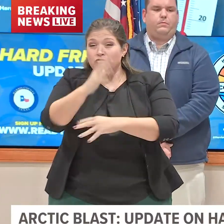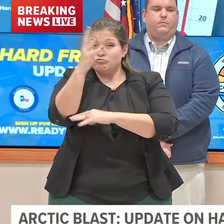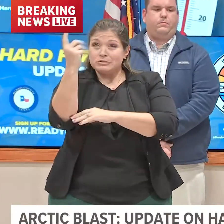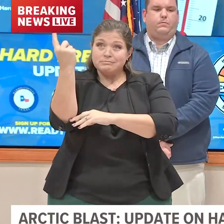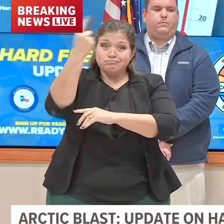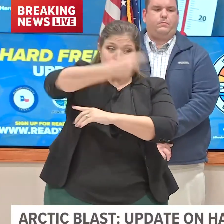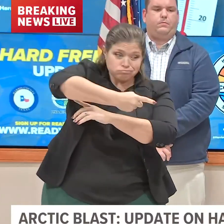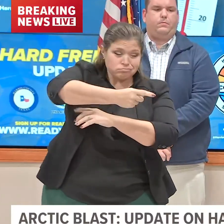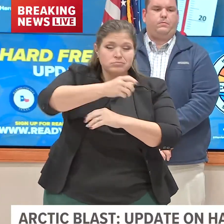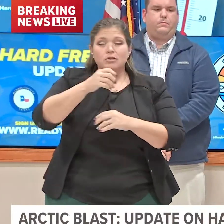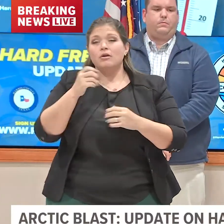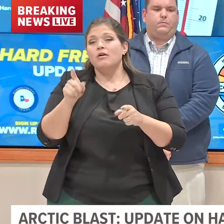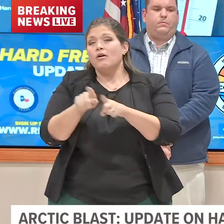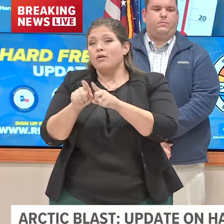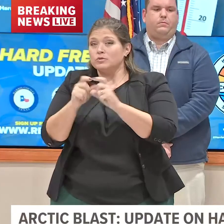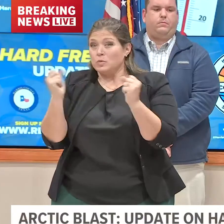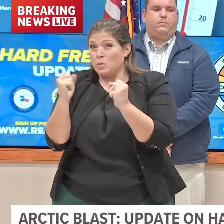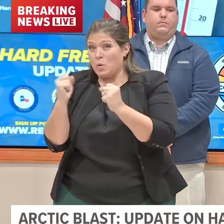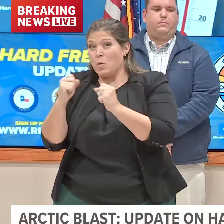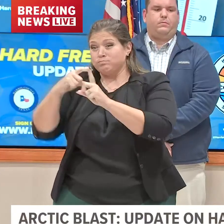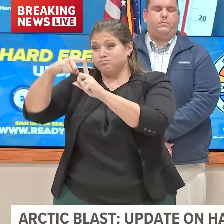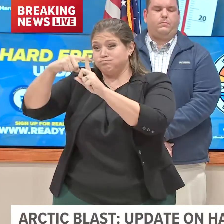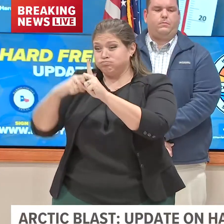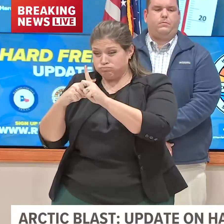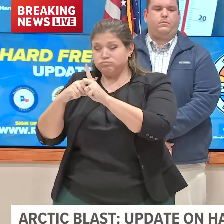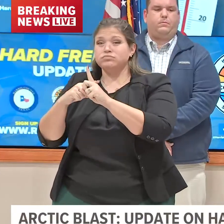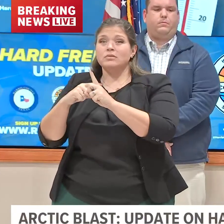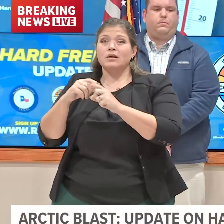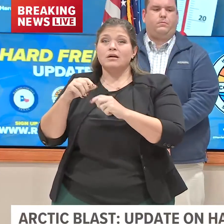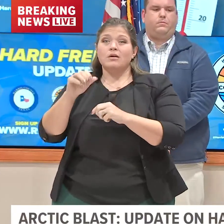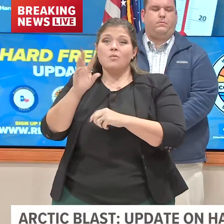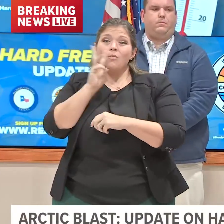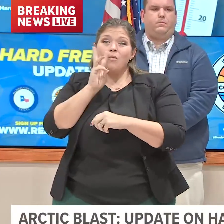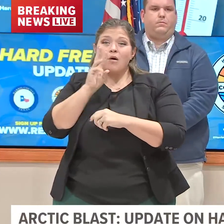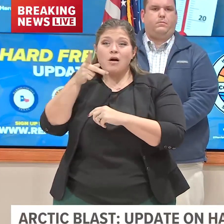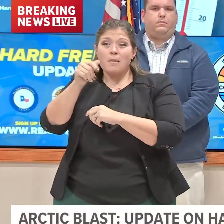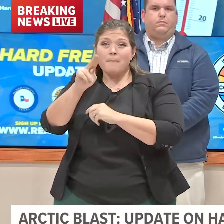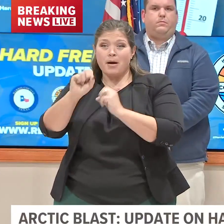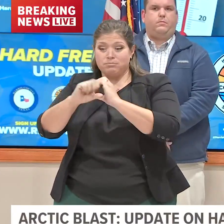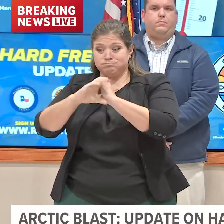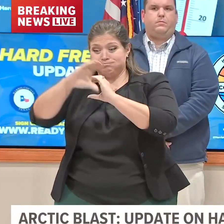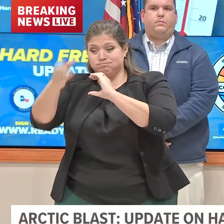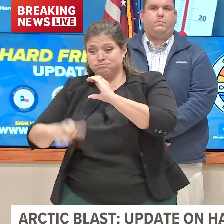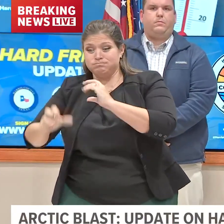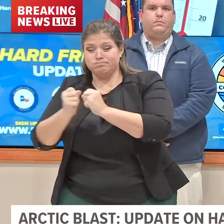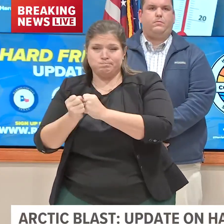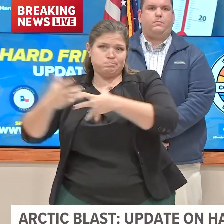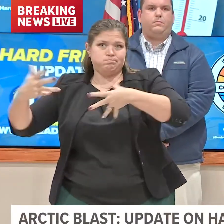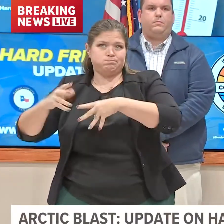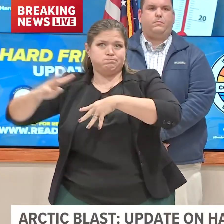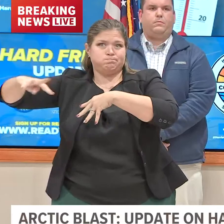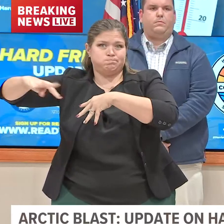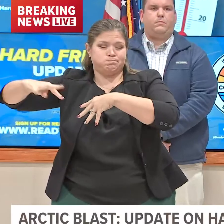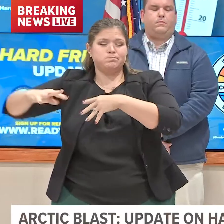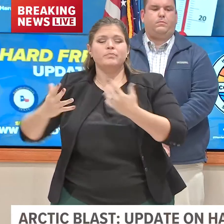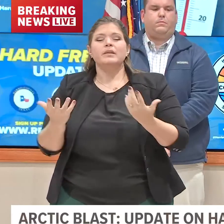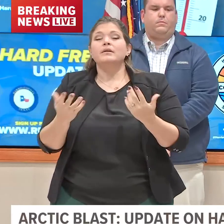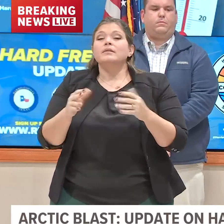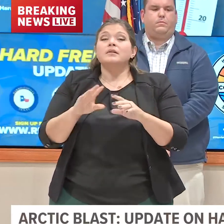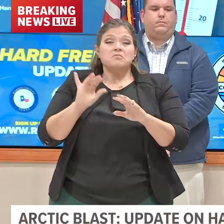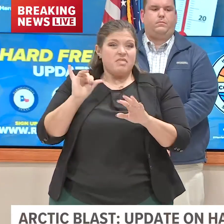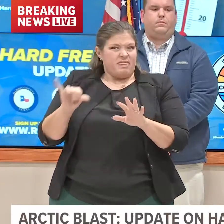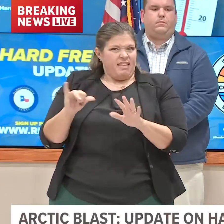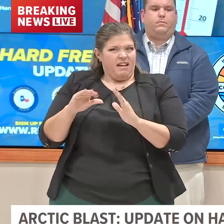weather obviously can cause pipes to burst, as we've learned before. That's the bad news. The good news is none of this is snow, none of this